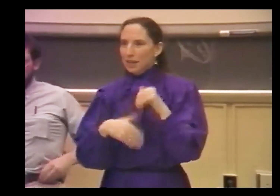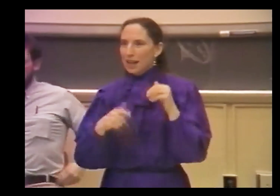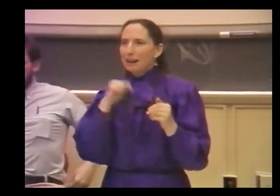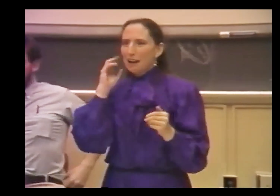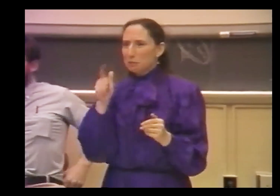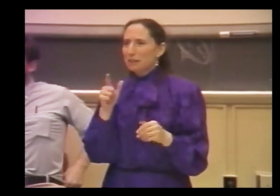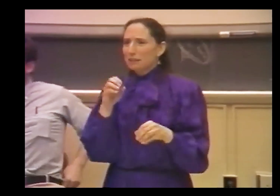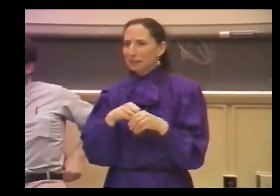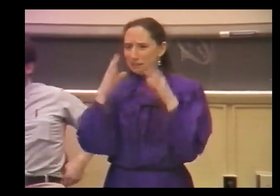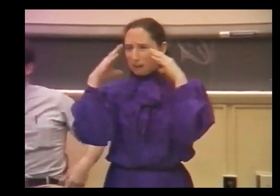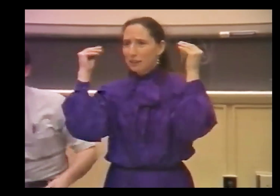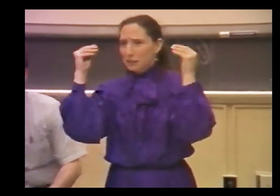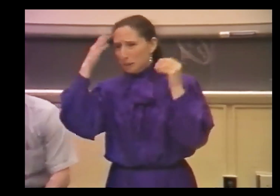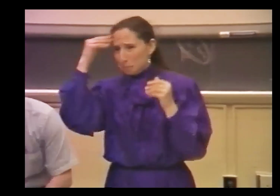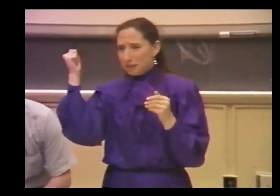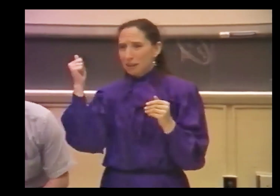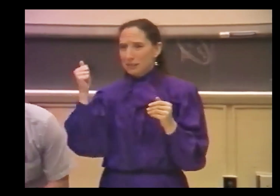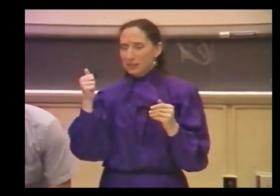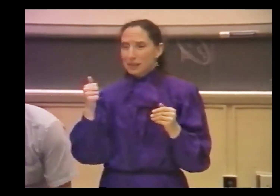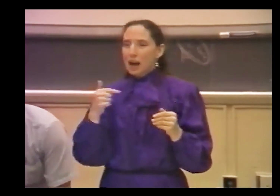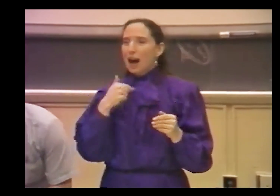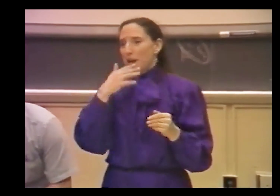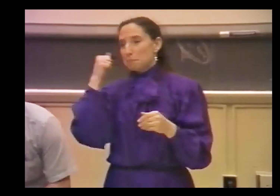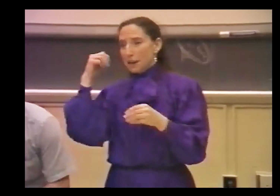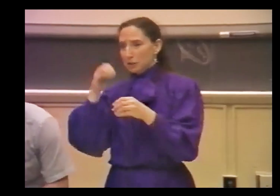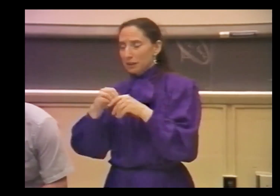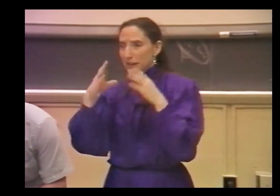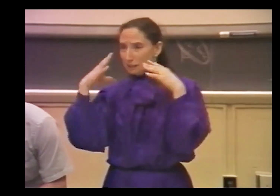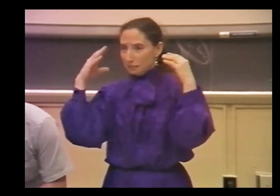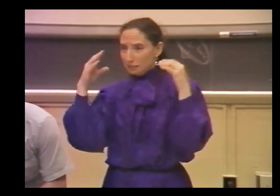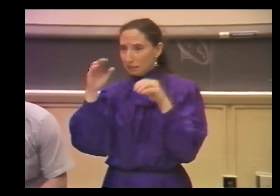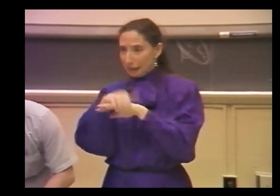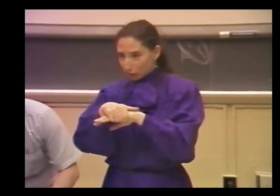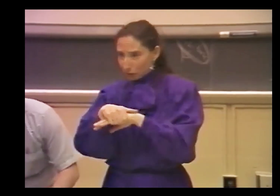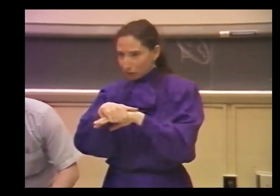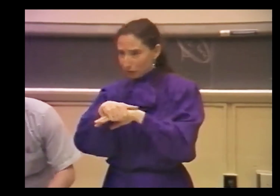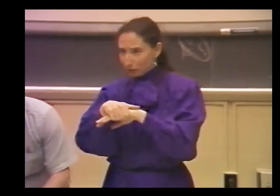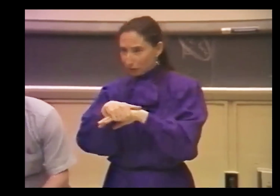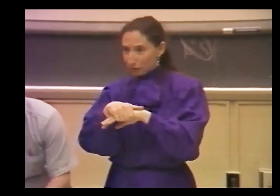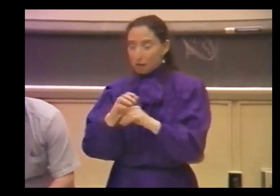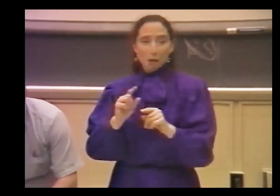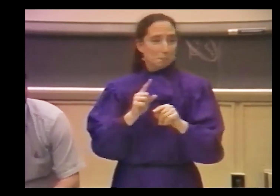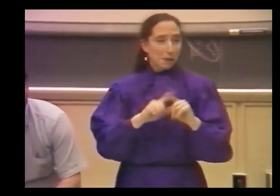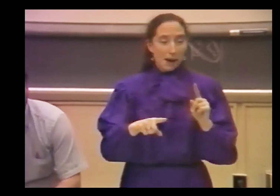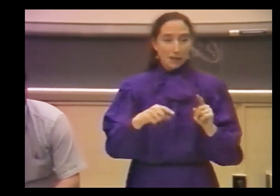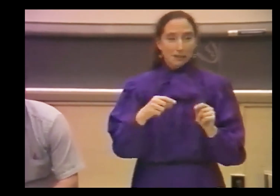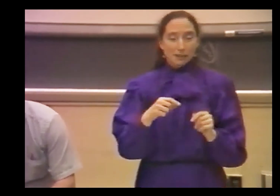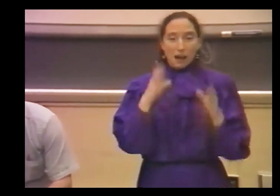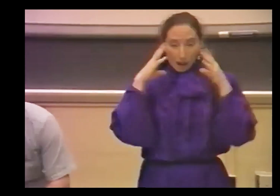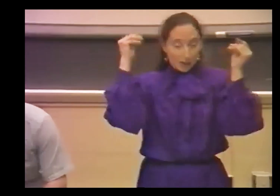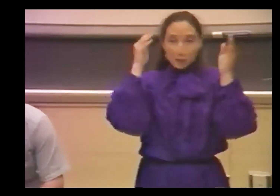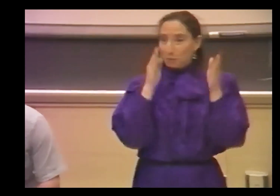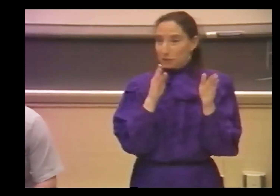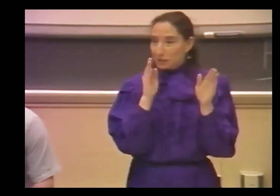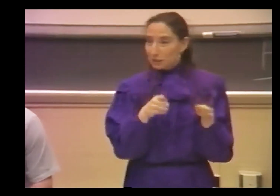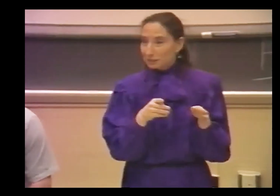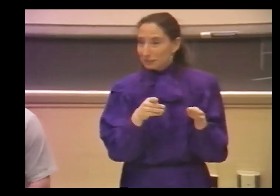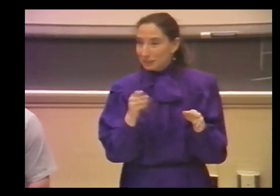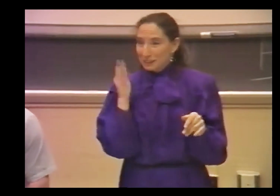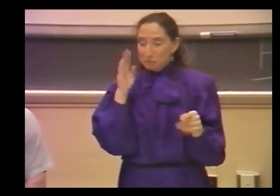than I will in Dutch because I'm better in English. But a Dutch person would